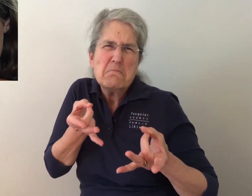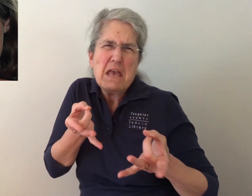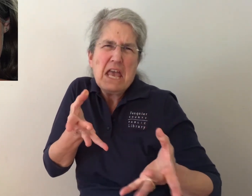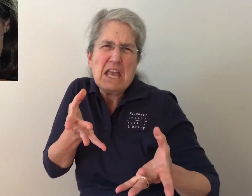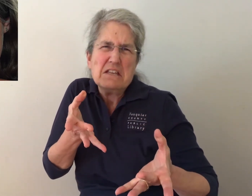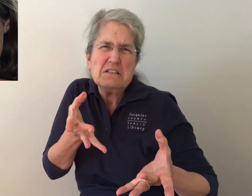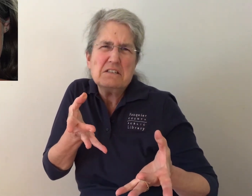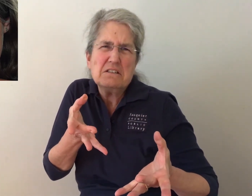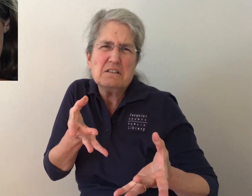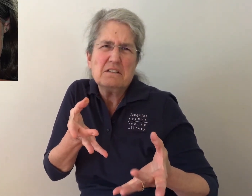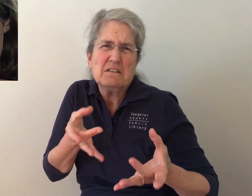Hate,